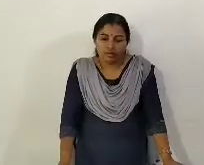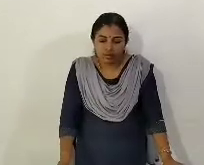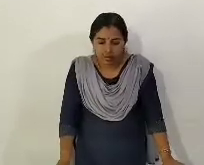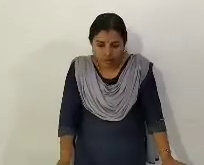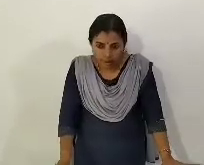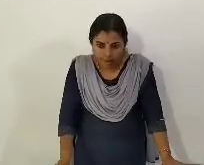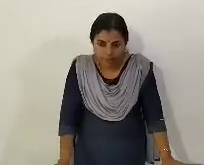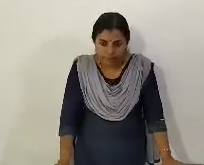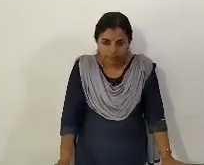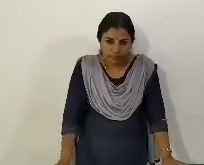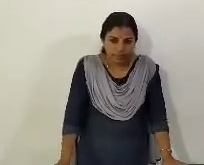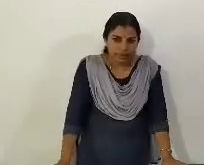Okay.